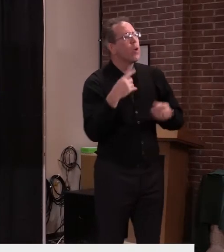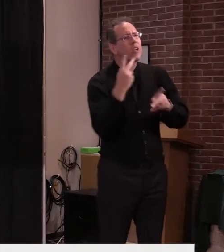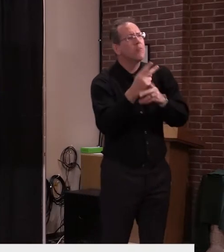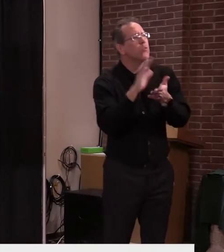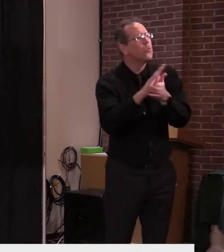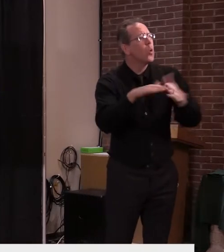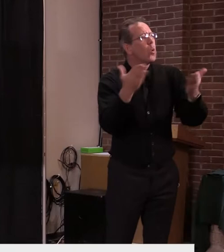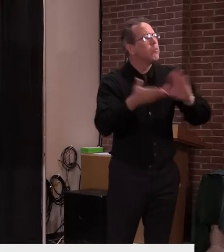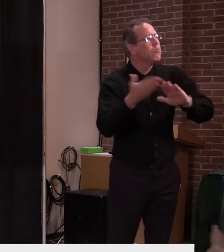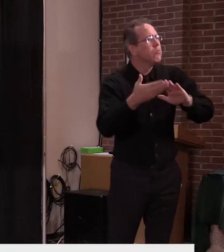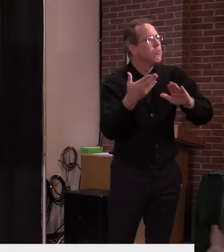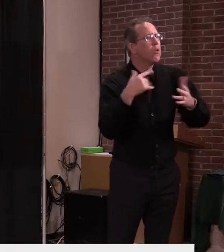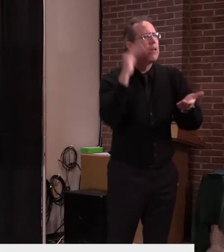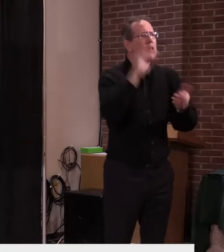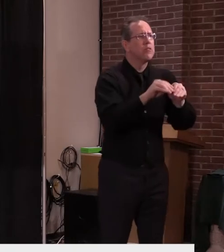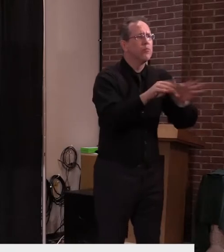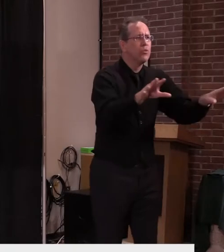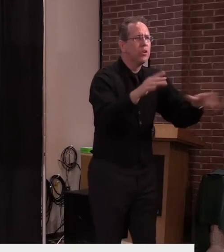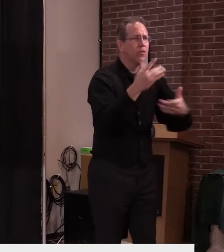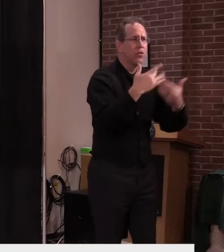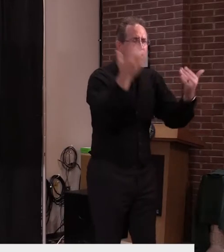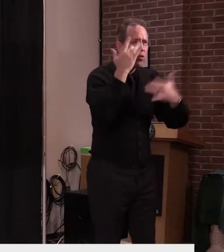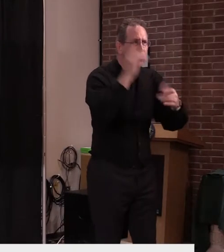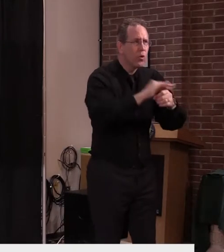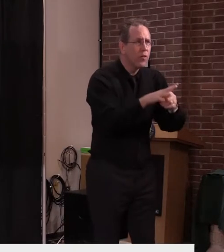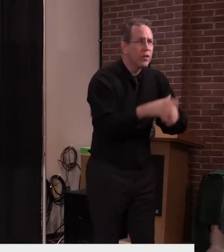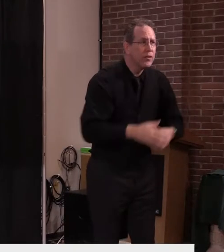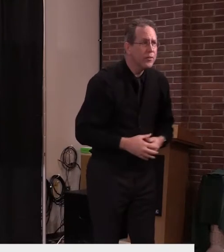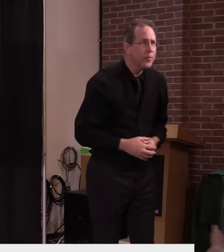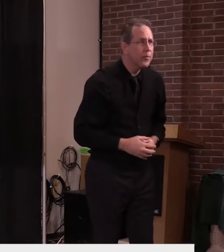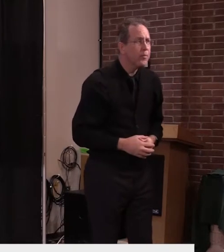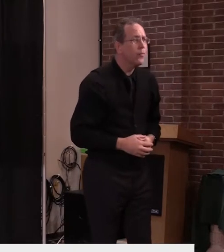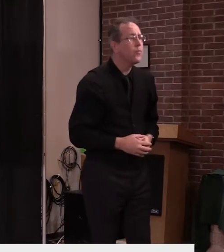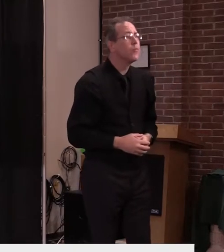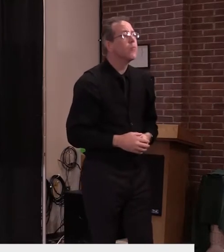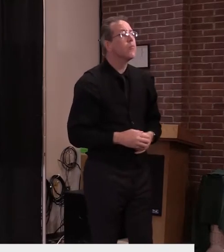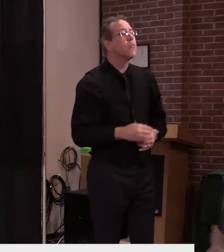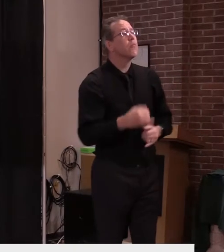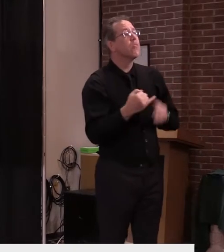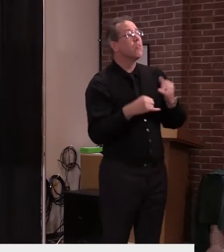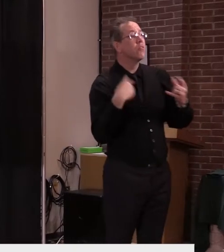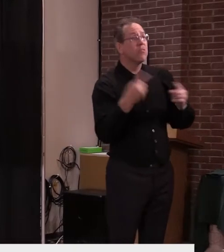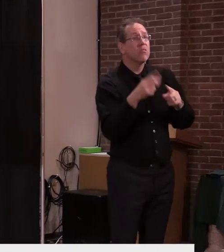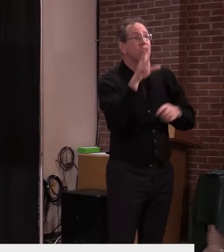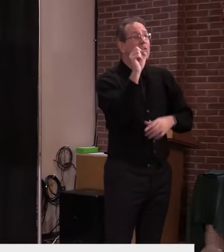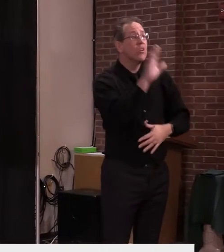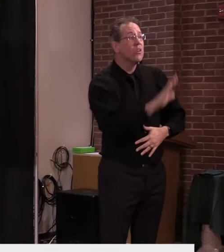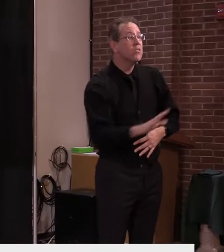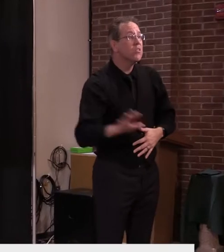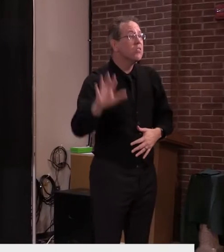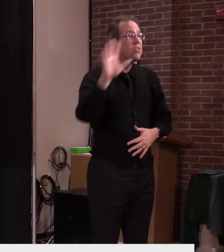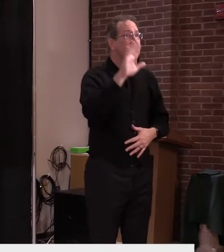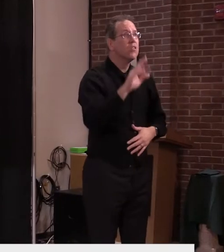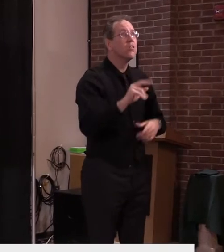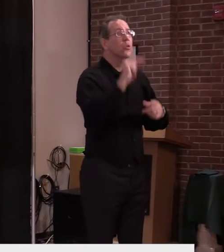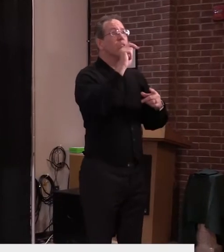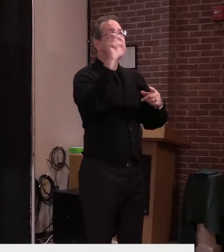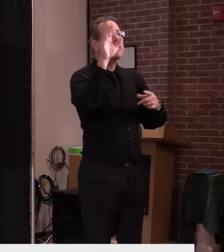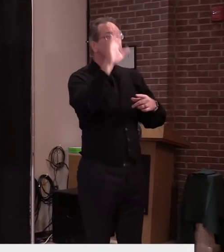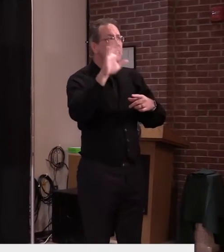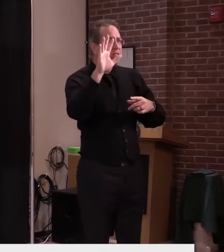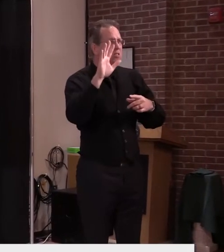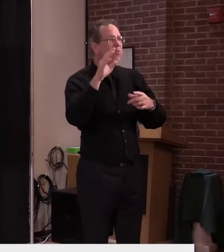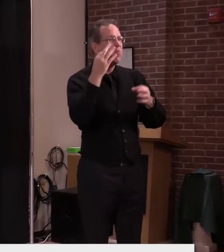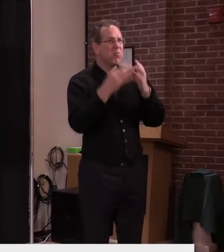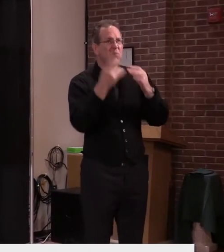Finally, as we see what's happening across the country and the Northeast, it's clear cases will continue to increase for a